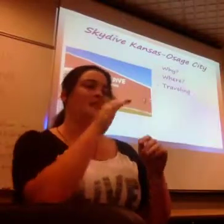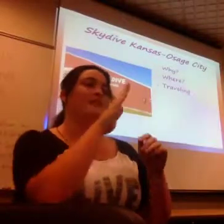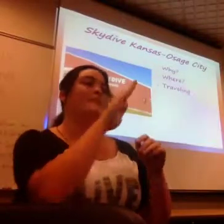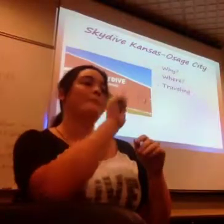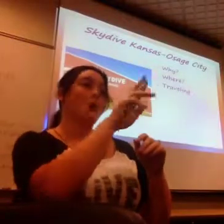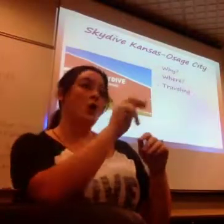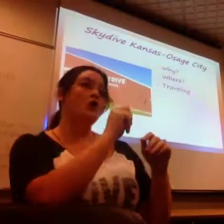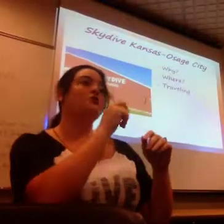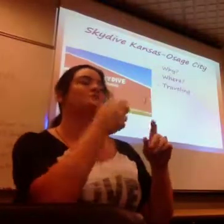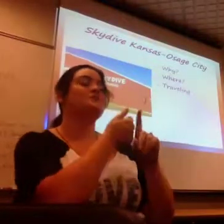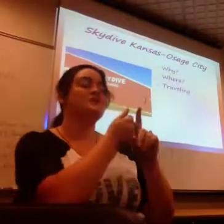in, and